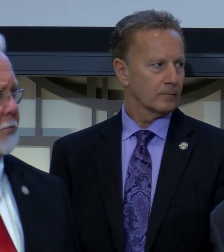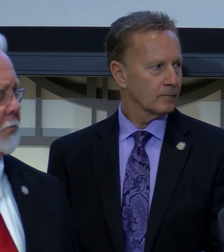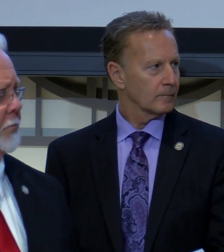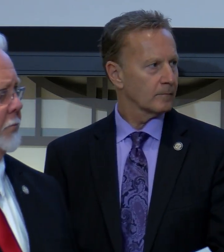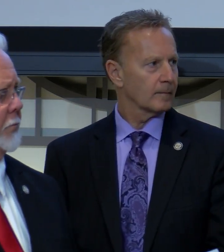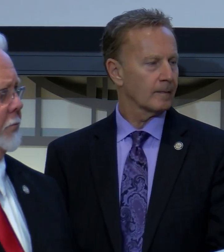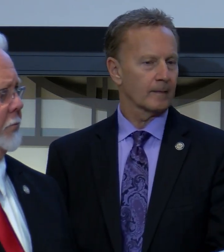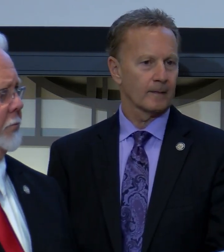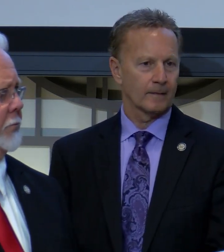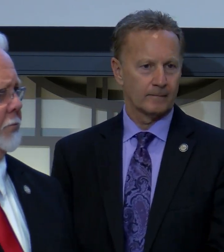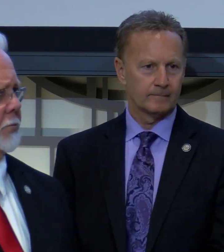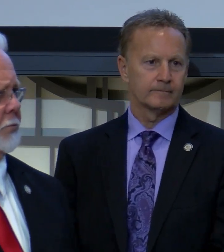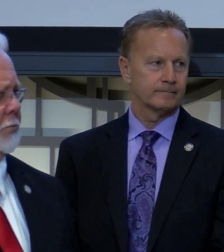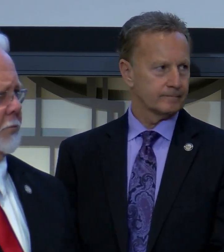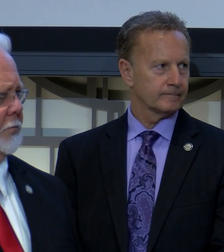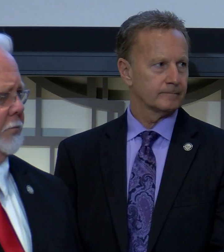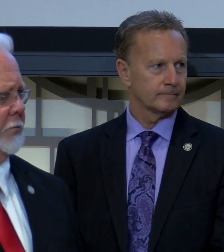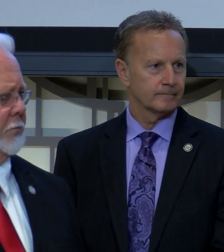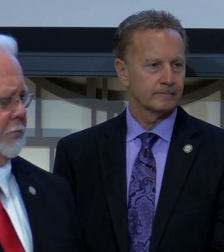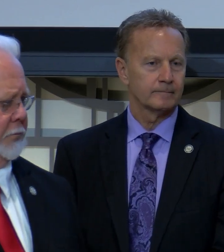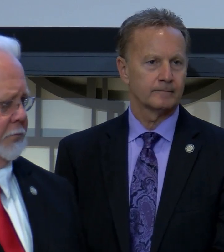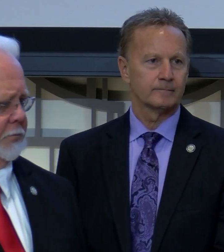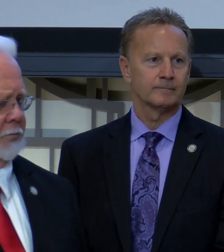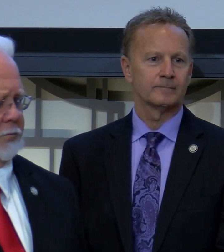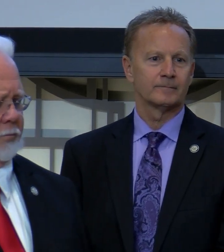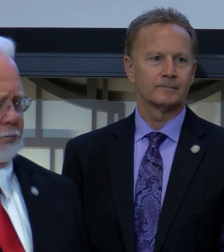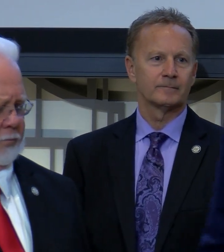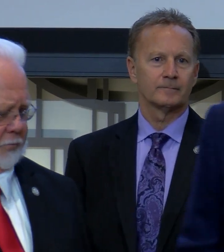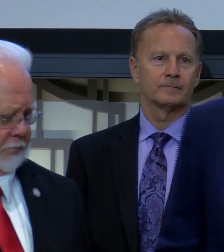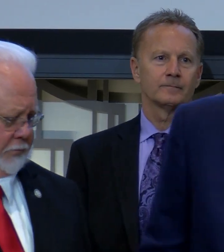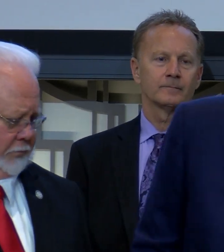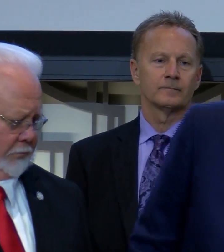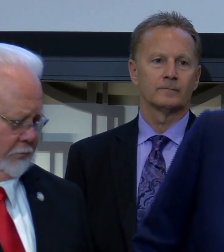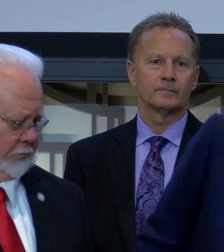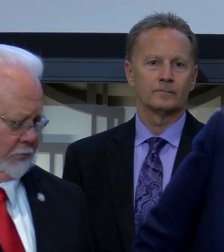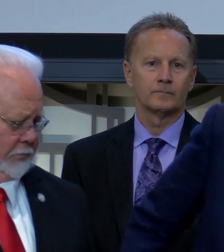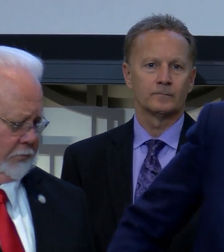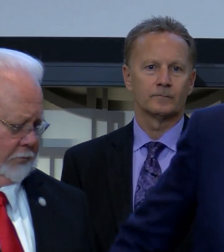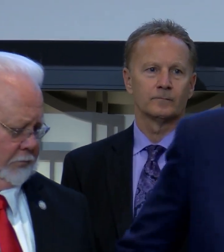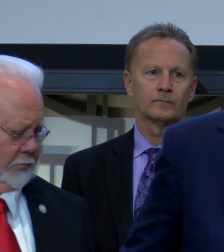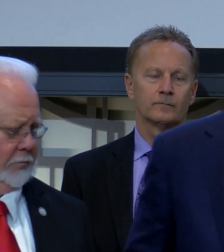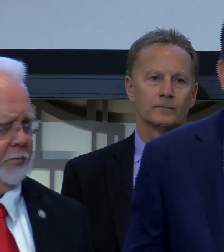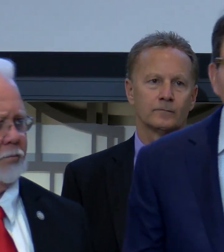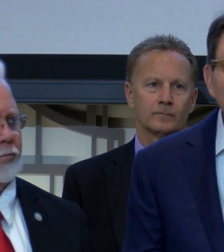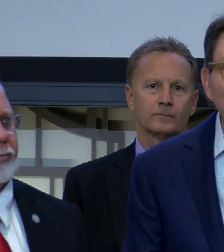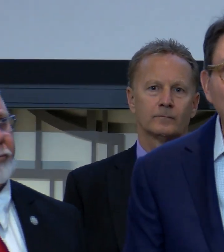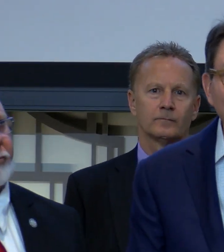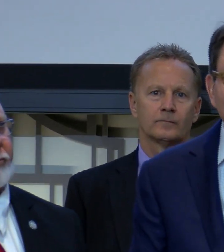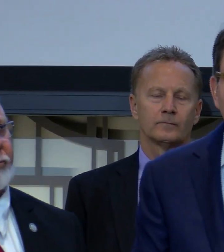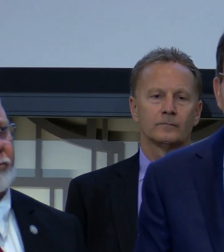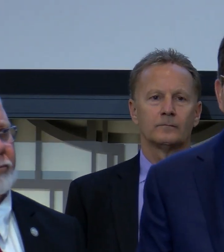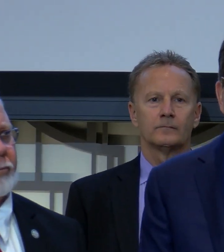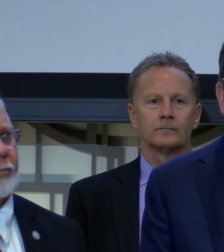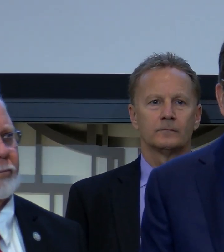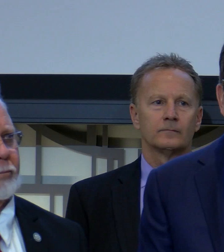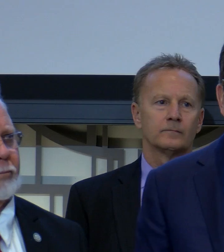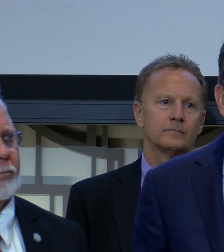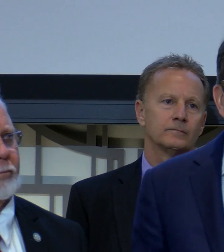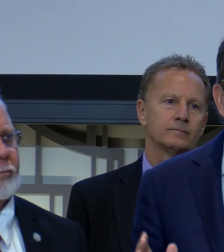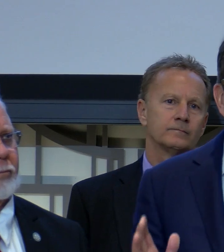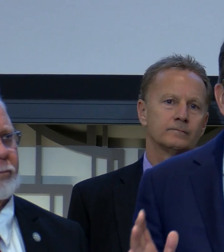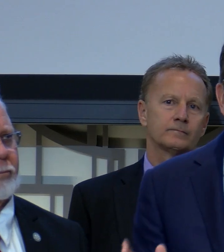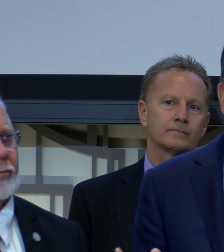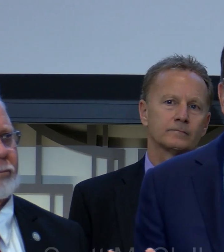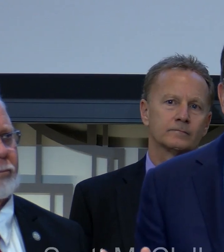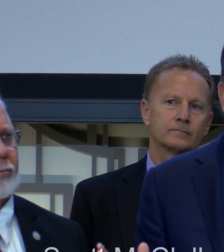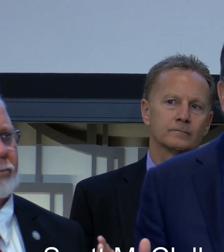McClelland, President of HEB. Scott. Good. Thank you, Mayor. Look, we've been through this before with the hurricanes, and it